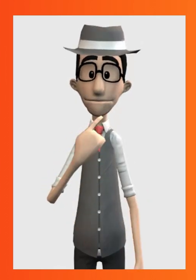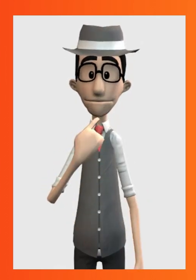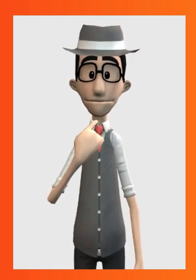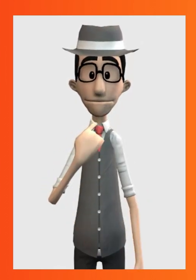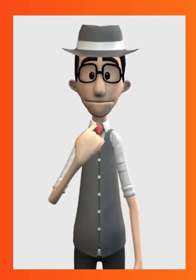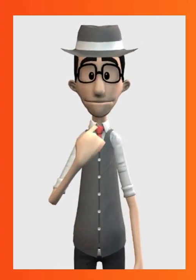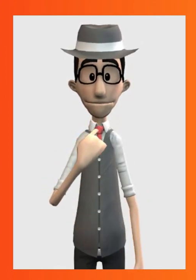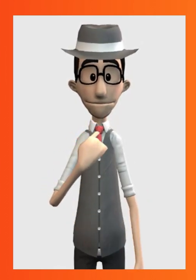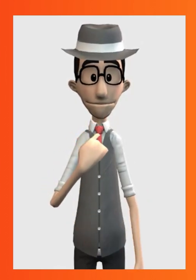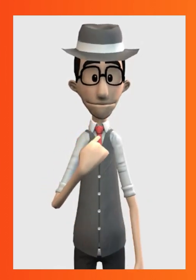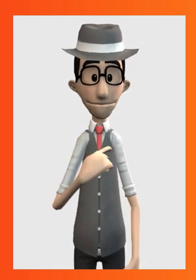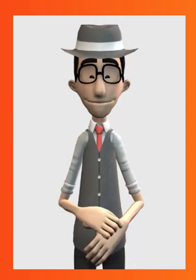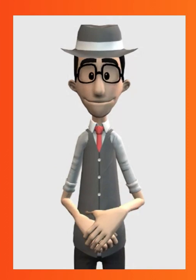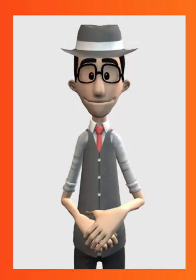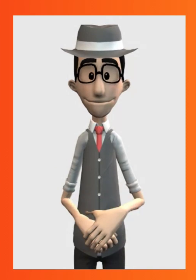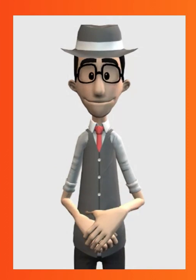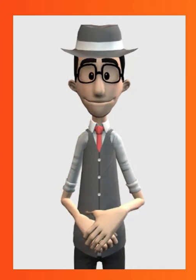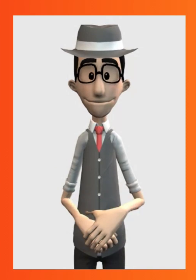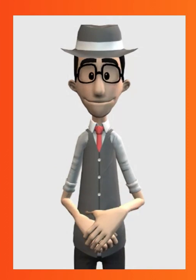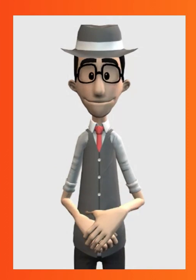I'm thirsty.